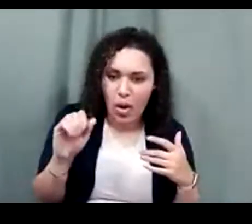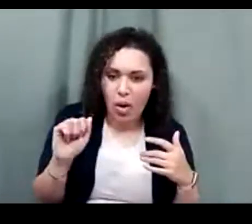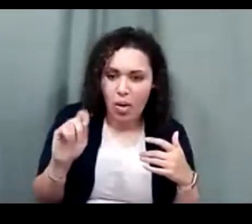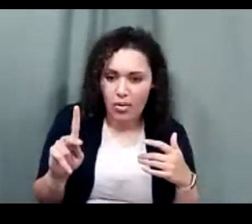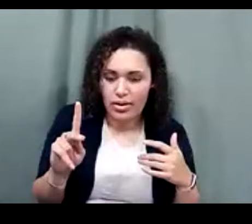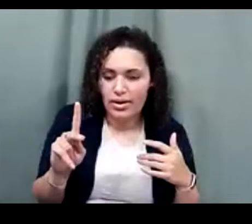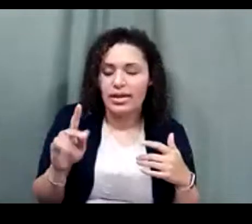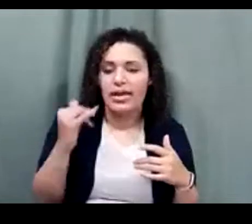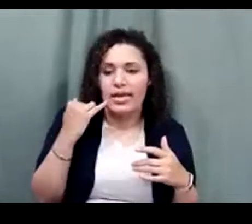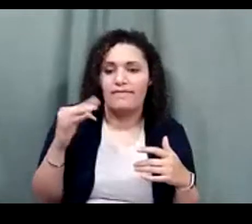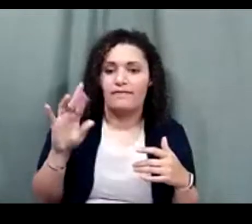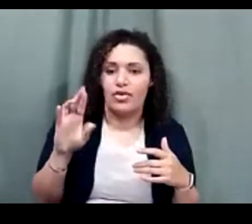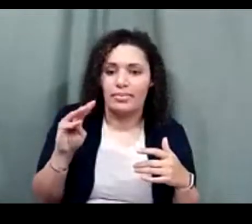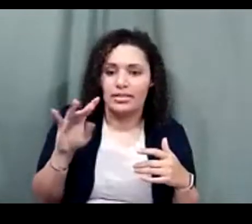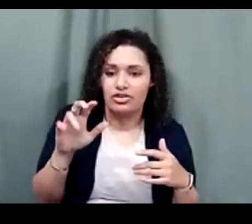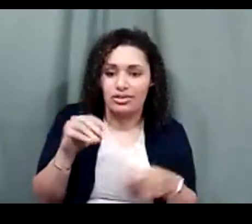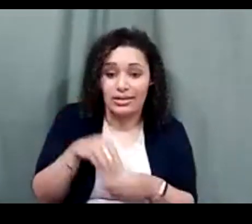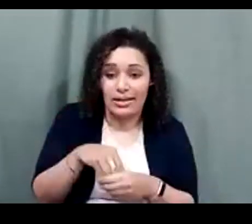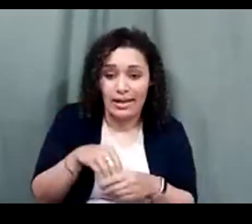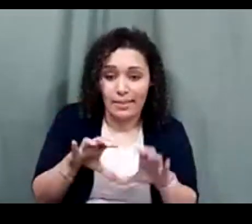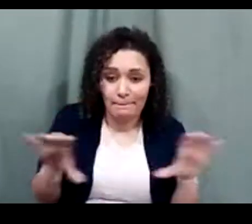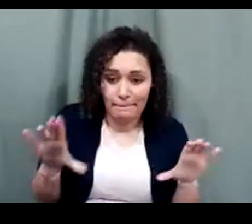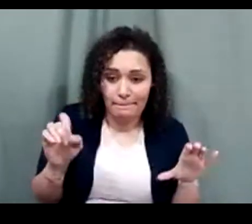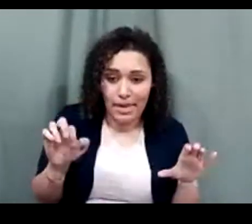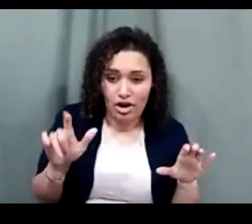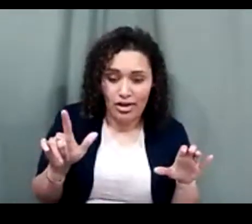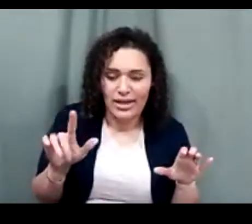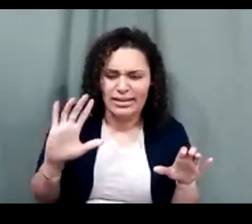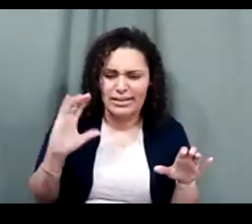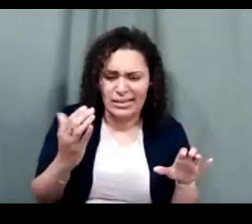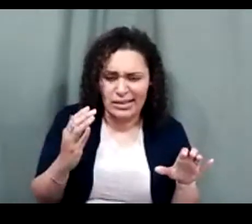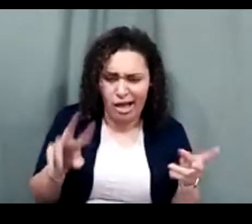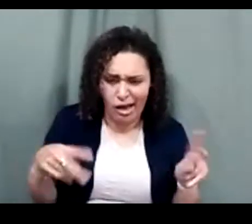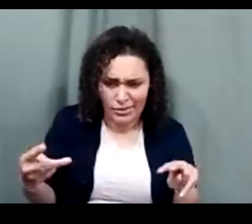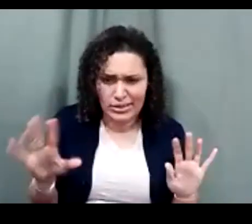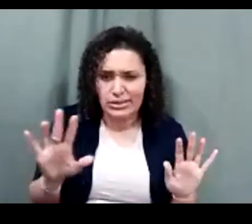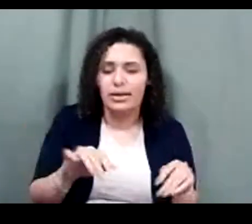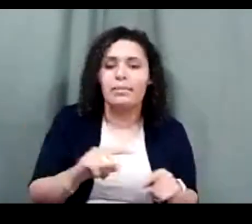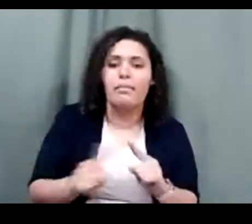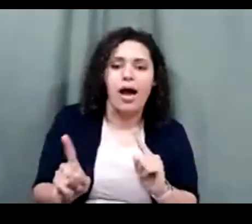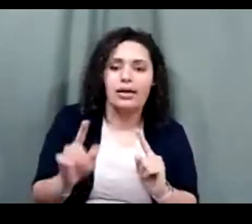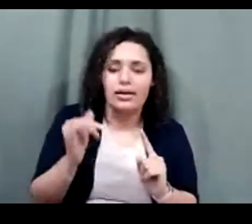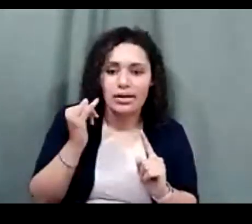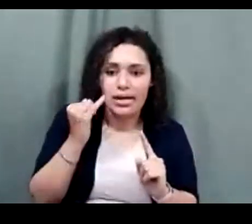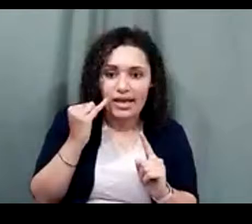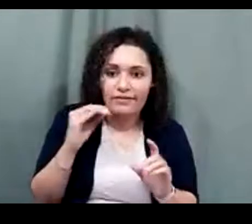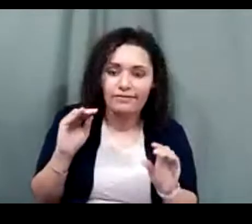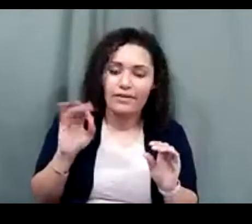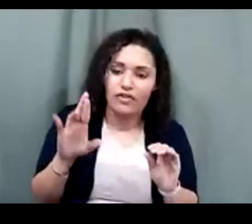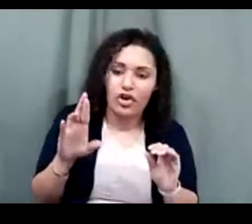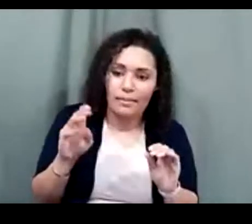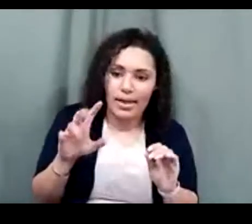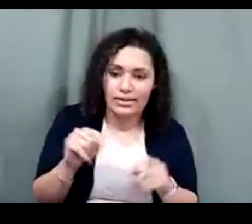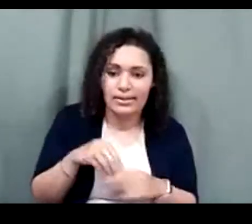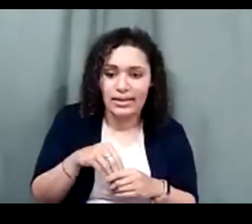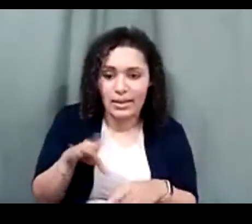through the fermentation in barrel. To me, it always seems a little kind of counterintuitive that if you ferment it in barrel, you get less of an oak impact than